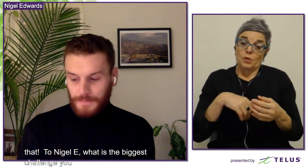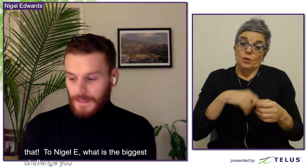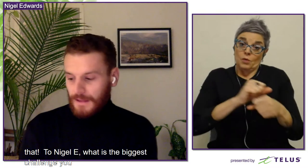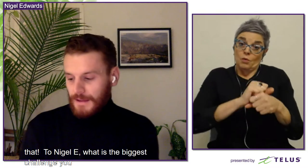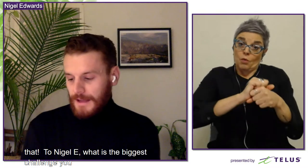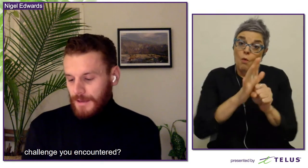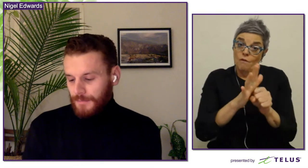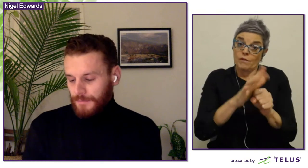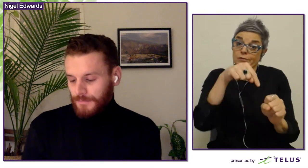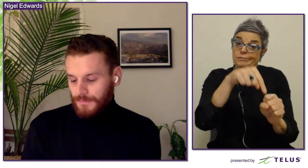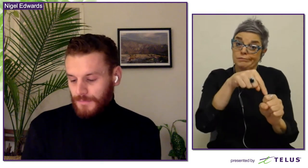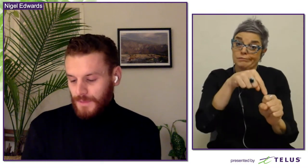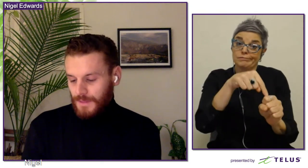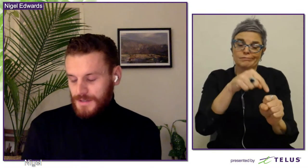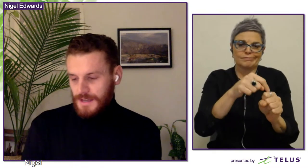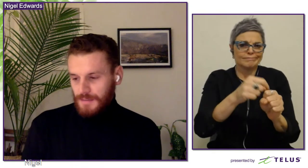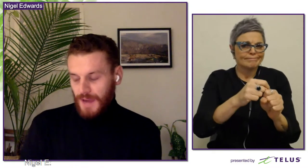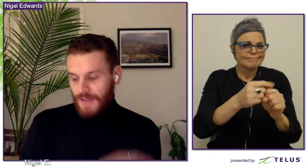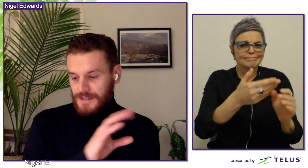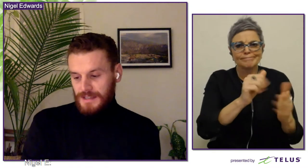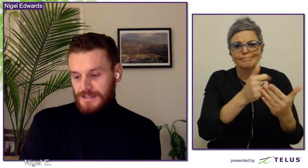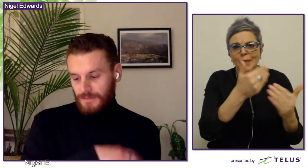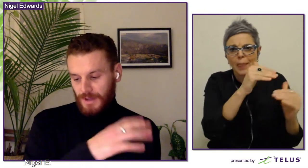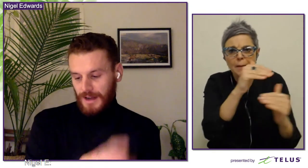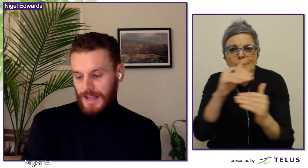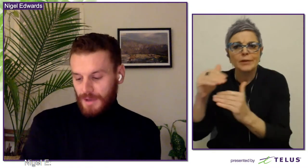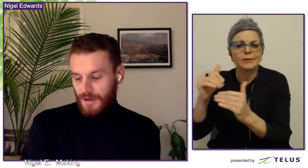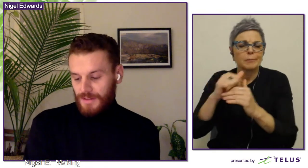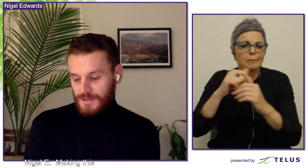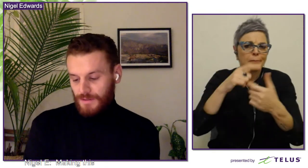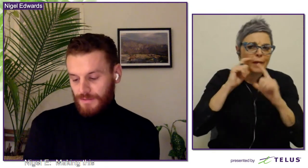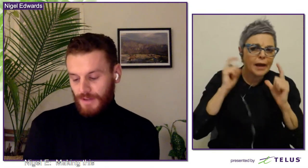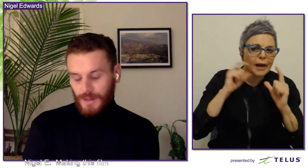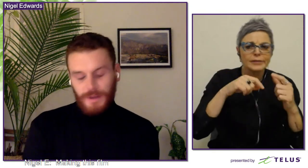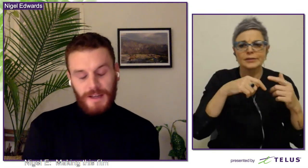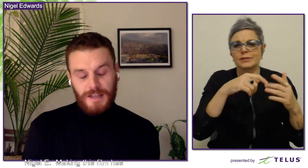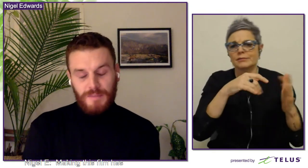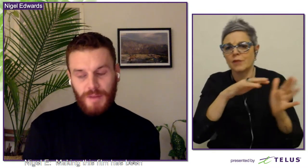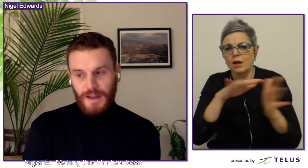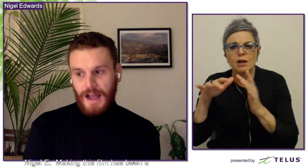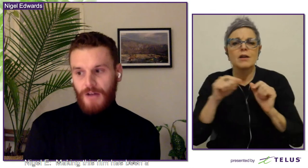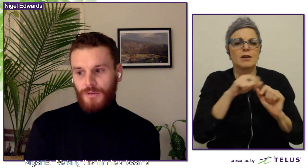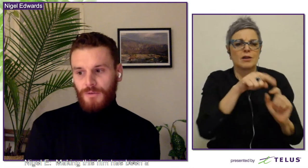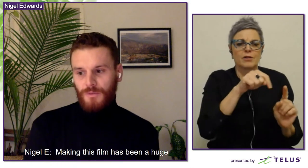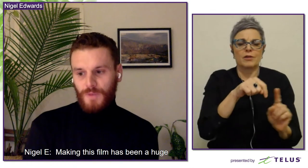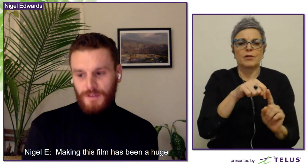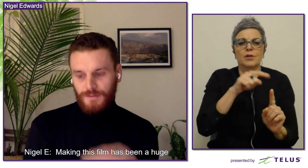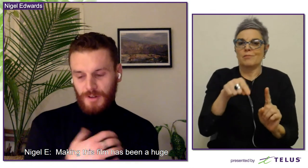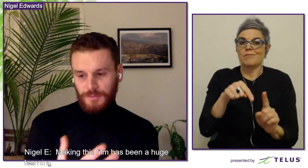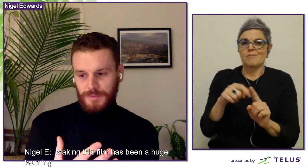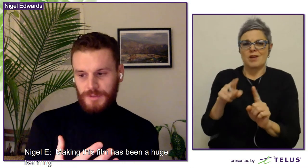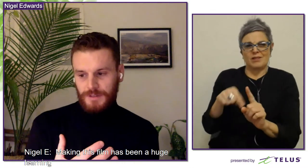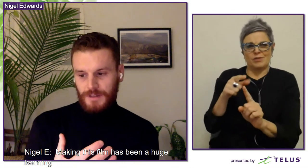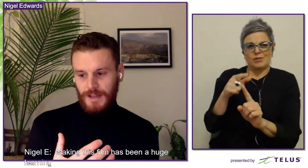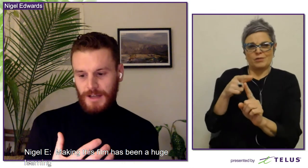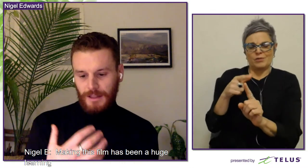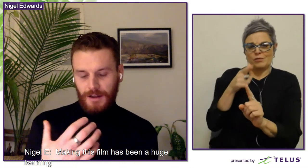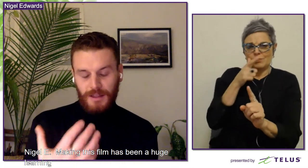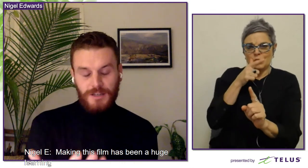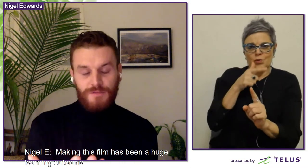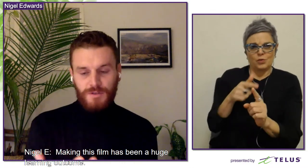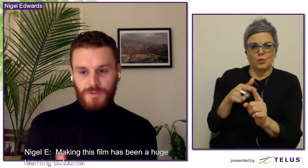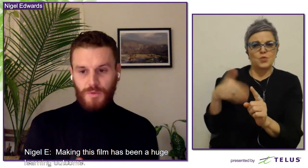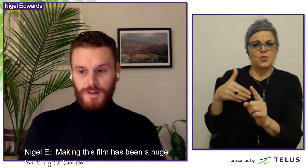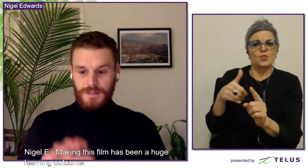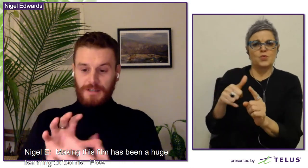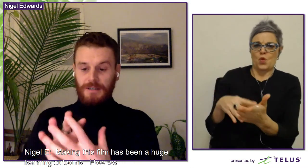learning outcome. There's a behind the scenes that will kind of come out in the sort of the following days, but how we filmed a